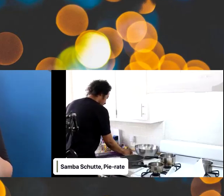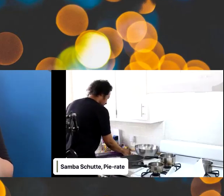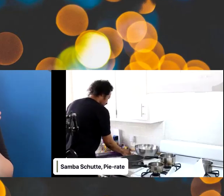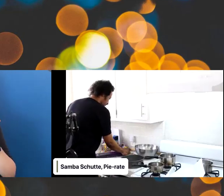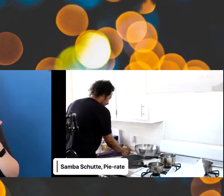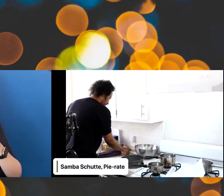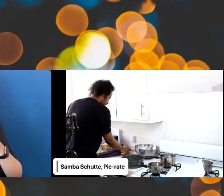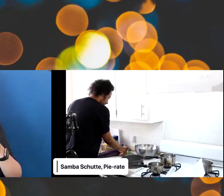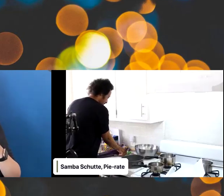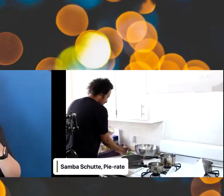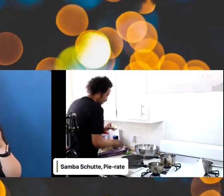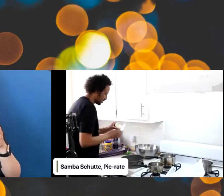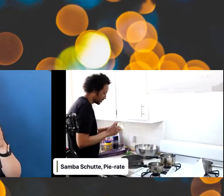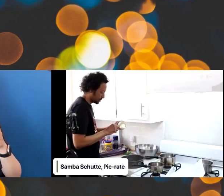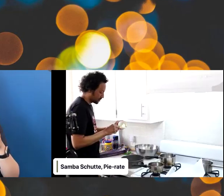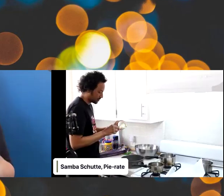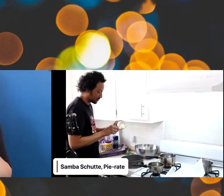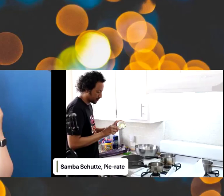Here we go.